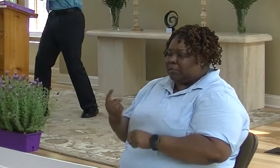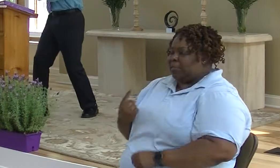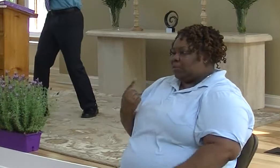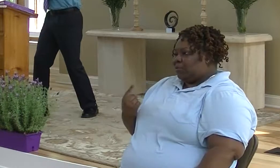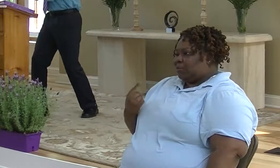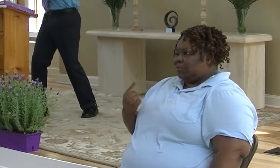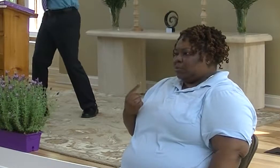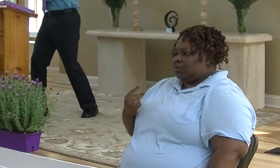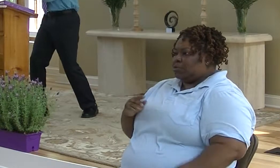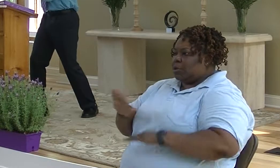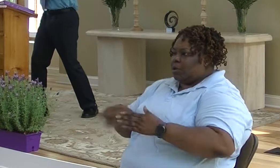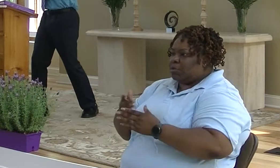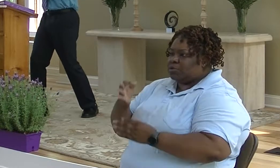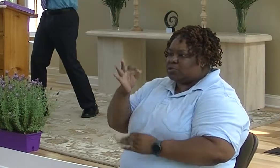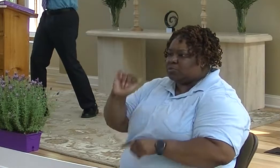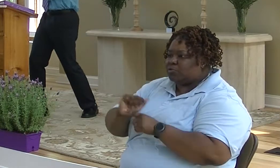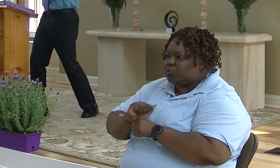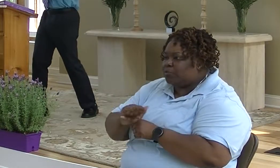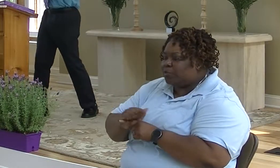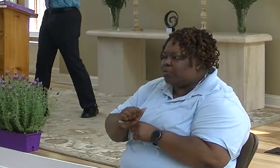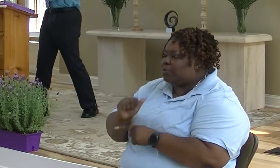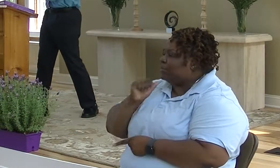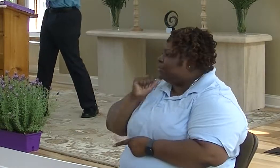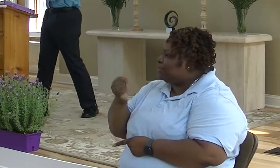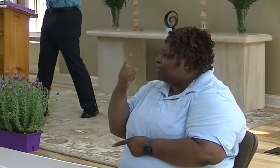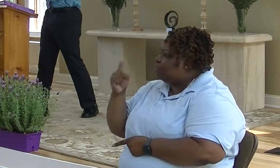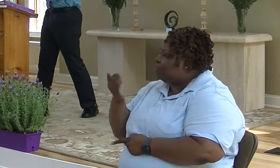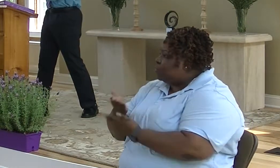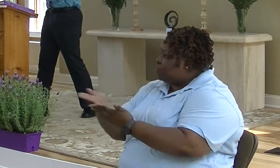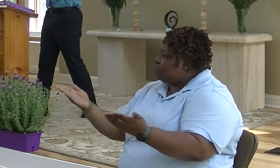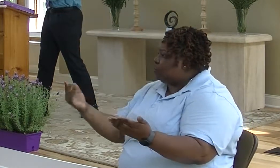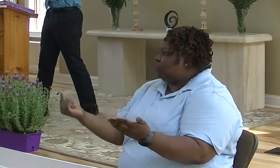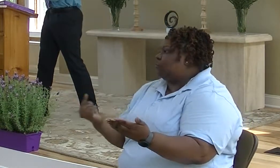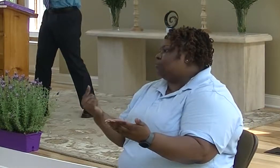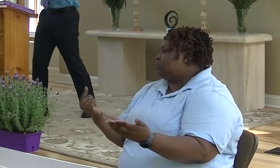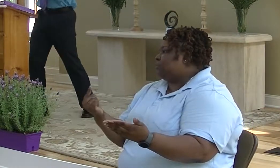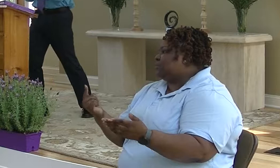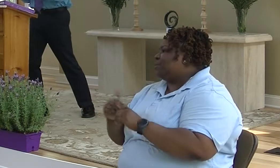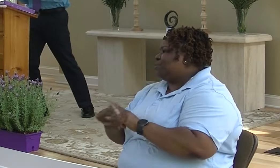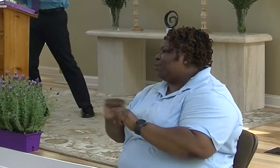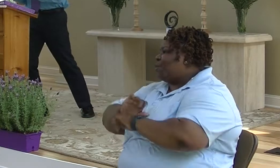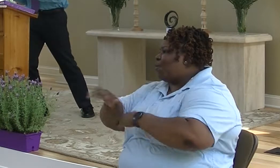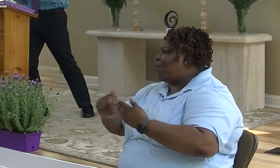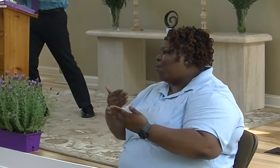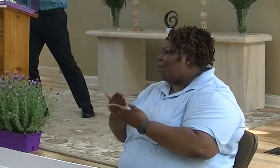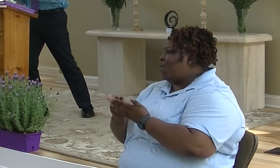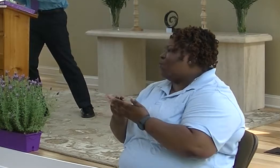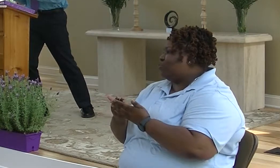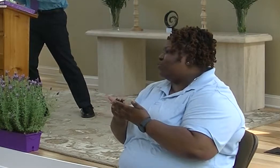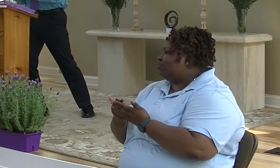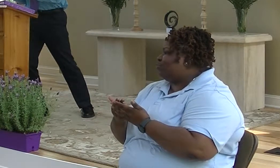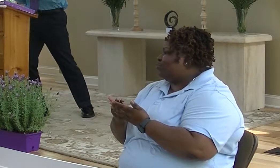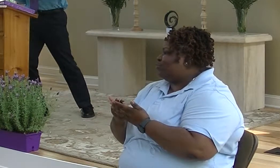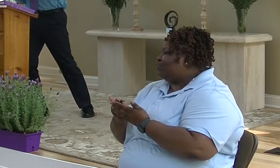every spiritual practice you are doing is not just for you. It's for everyone.